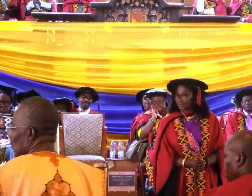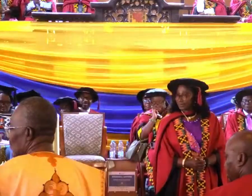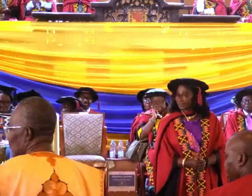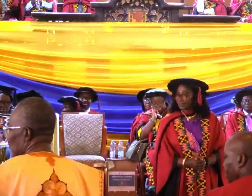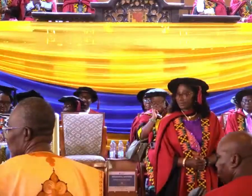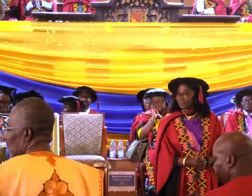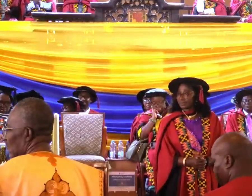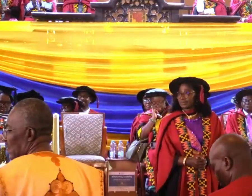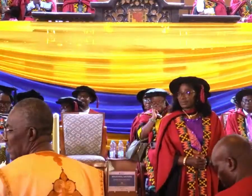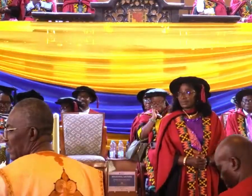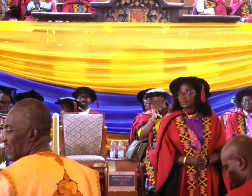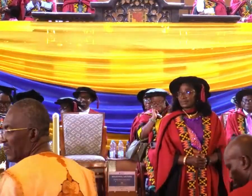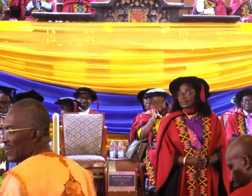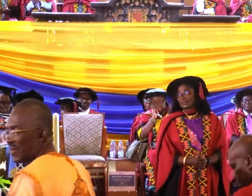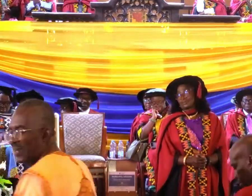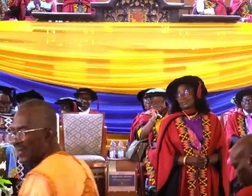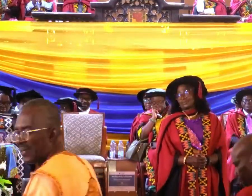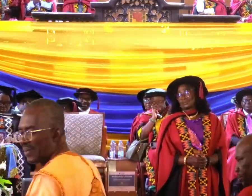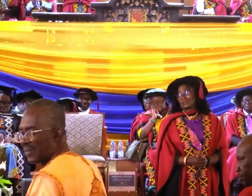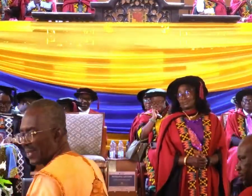Appiah-Opong.